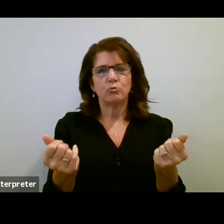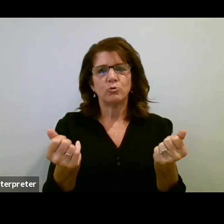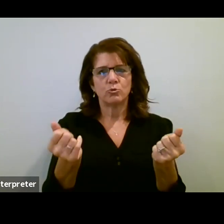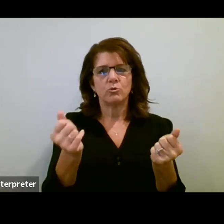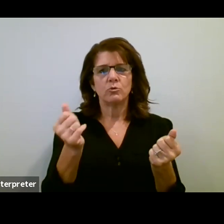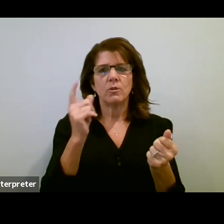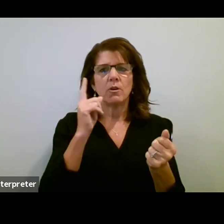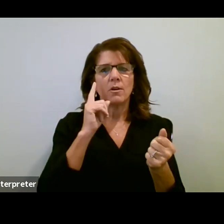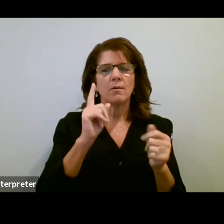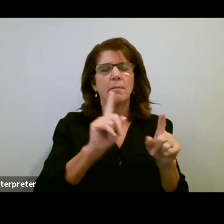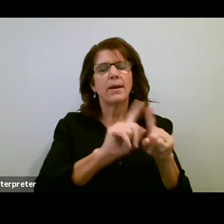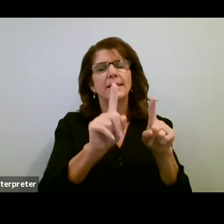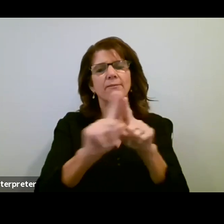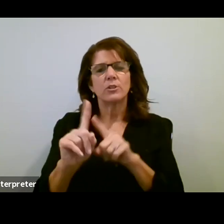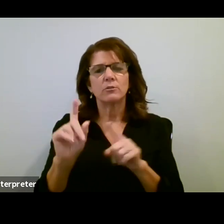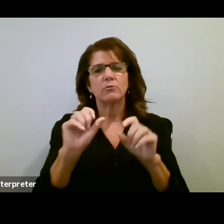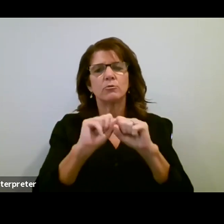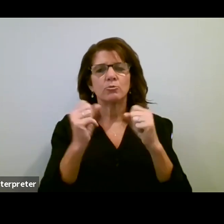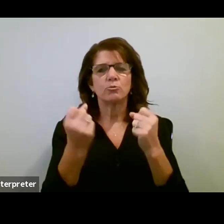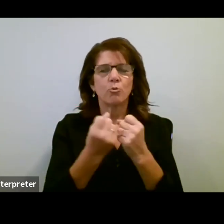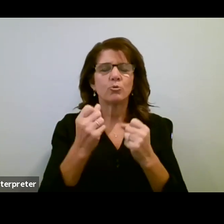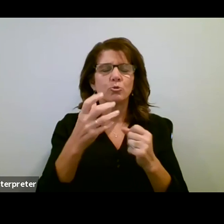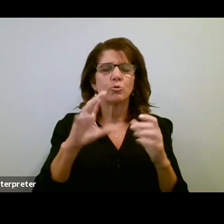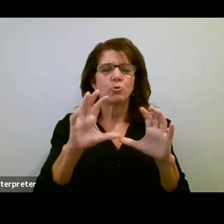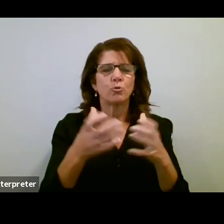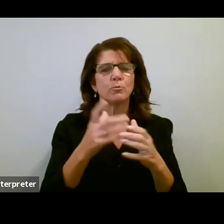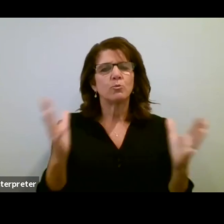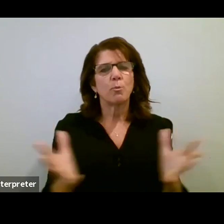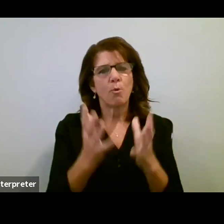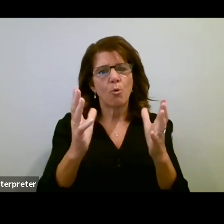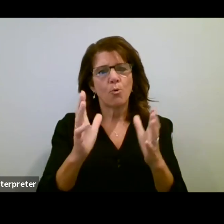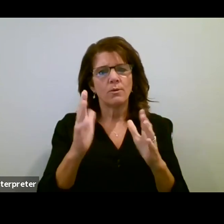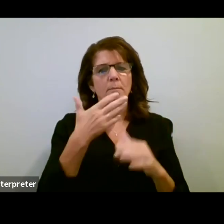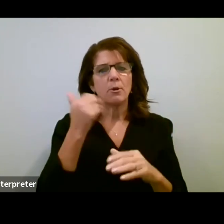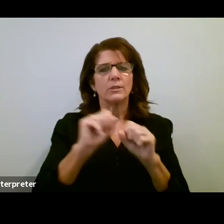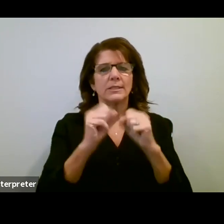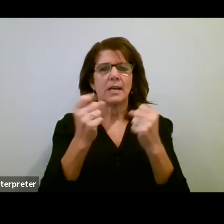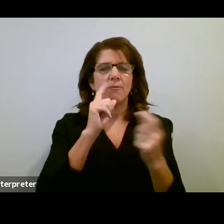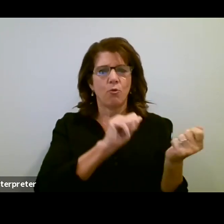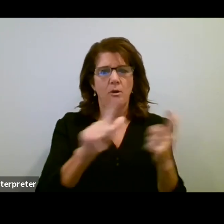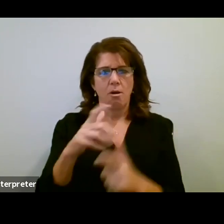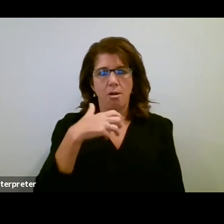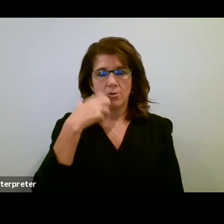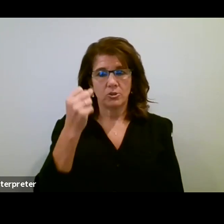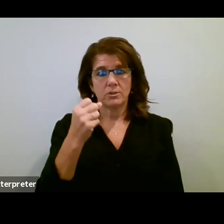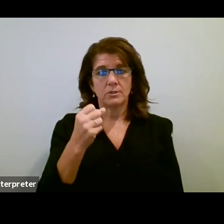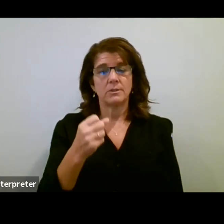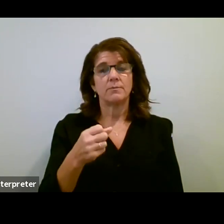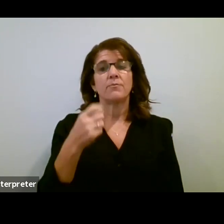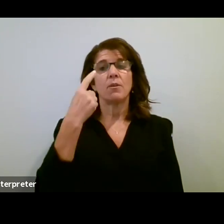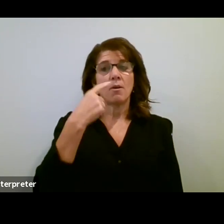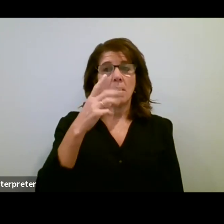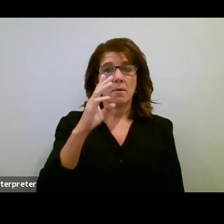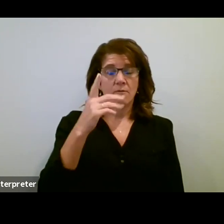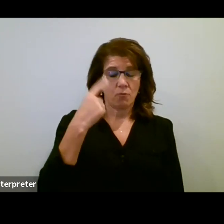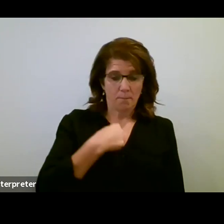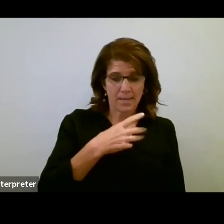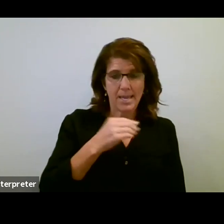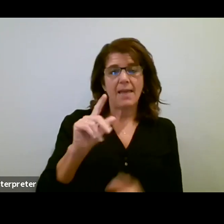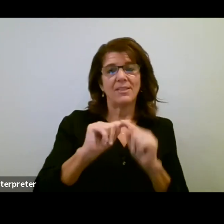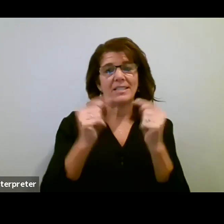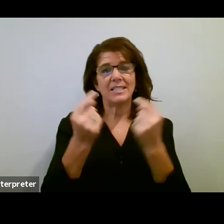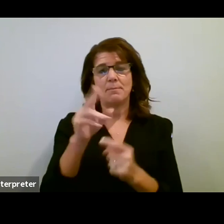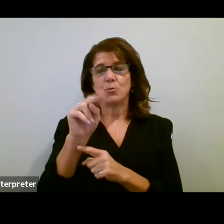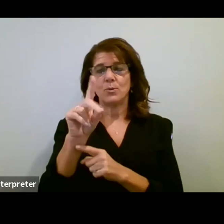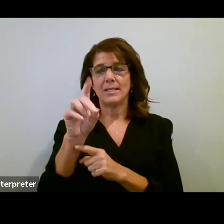the social groups to promote a society for all ages. On behalf of myself and our team at UNDESA,